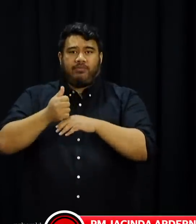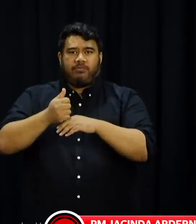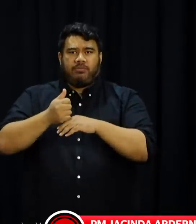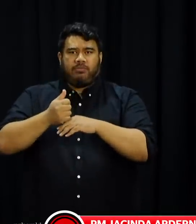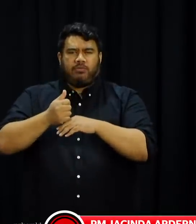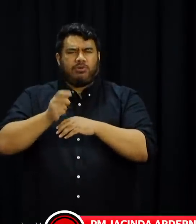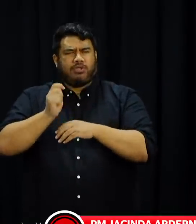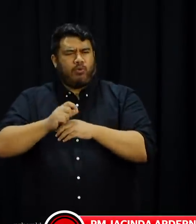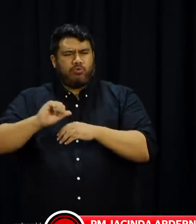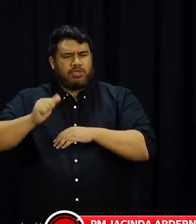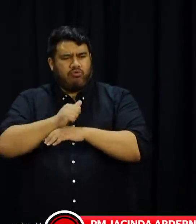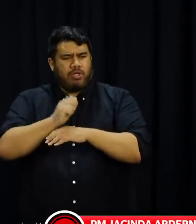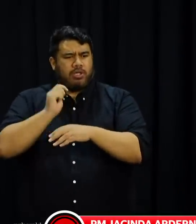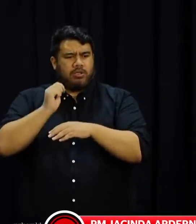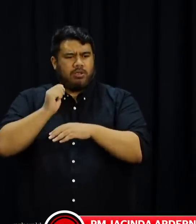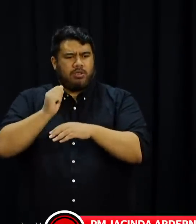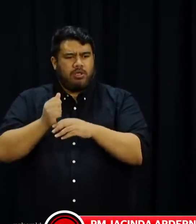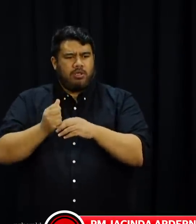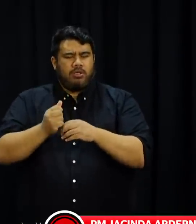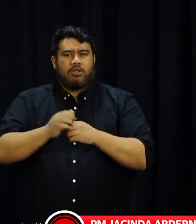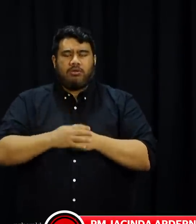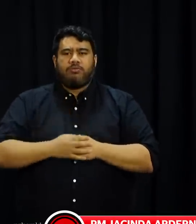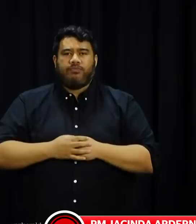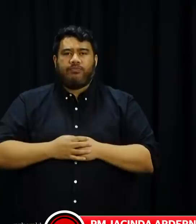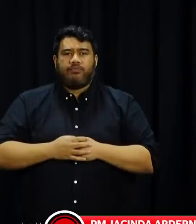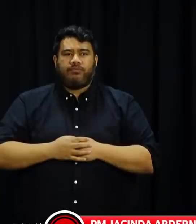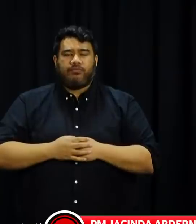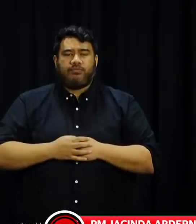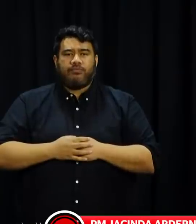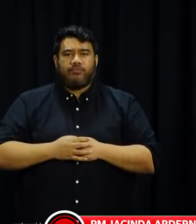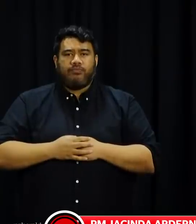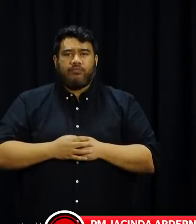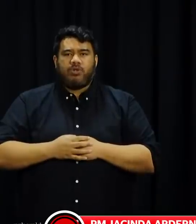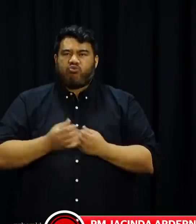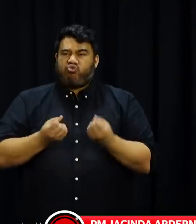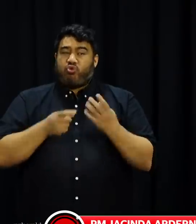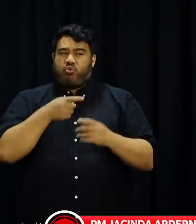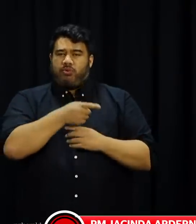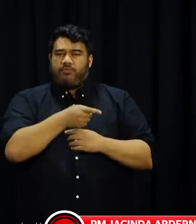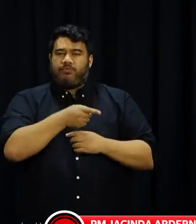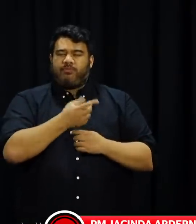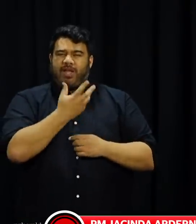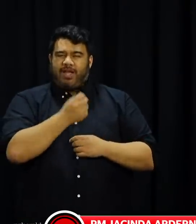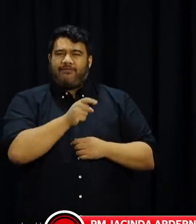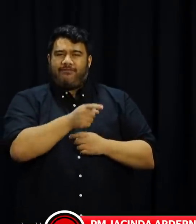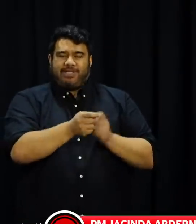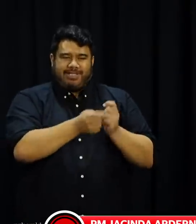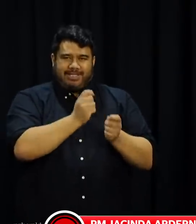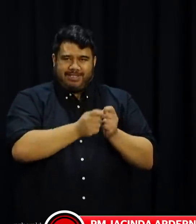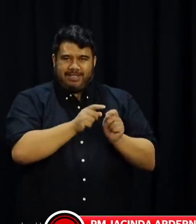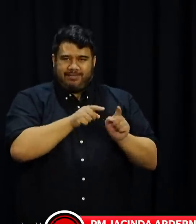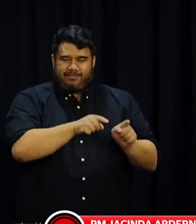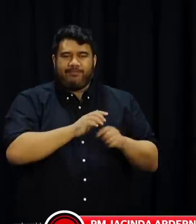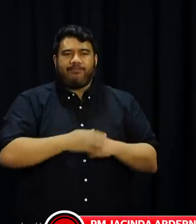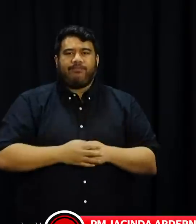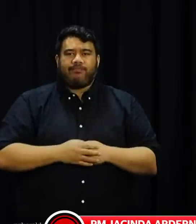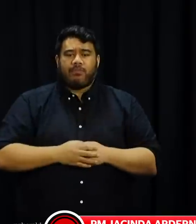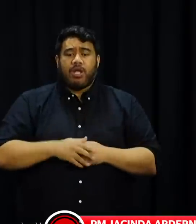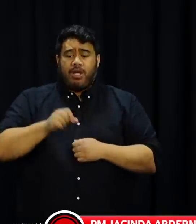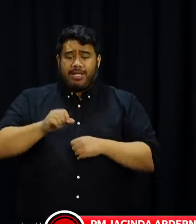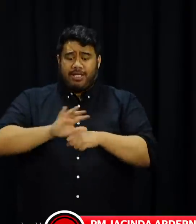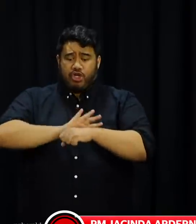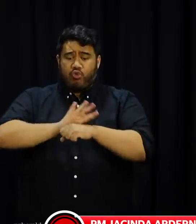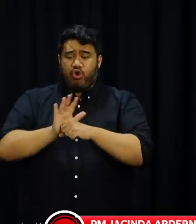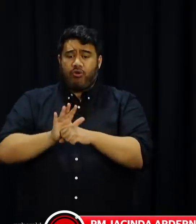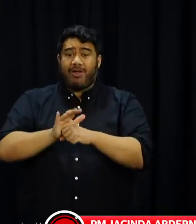visited Rotorua over the weekend. A reminder, once again, this virus does not discriminate. There is no shame or